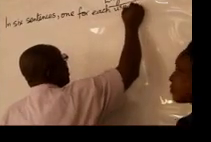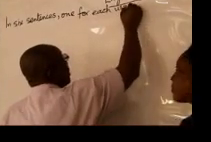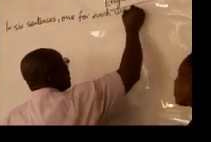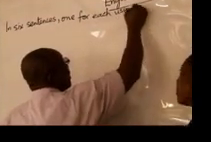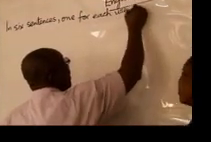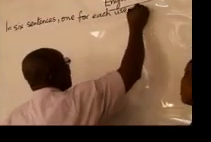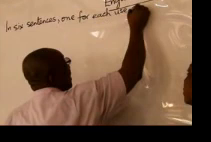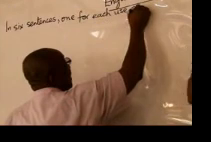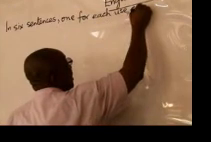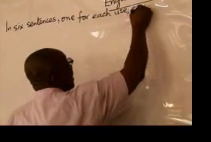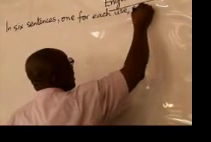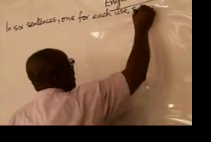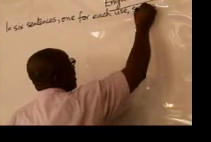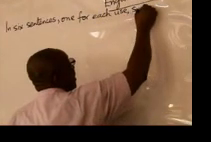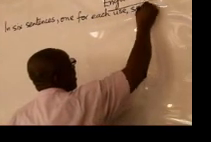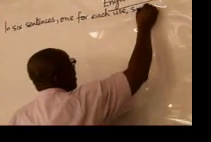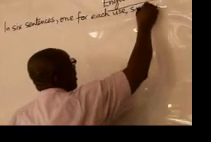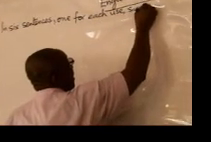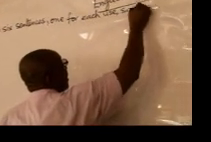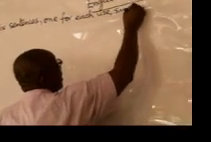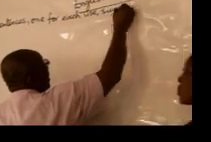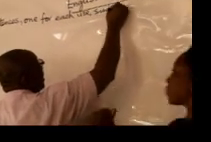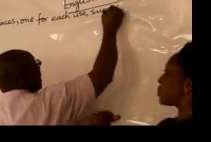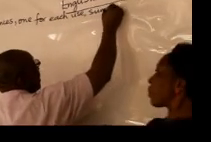Summarize the uses of dog.